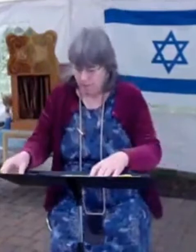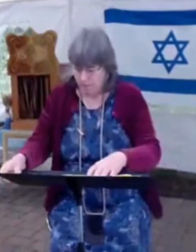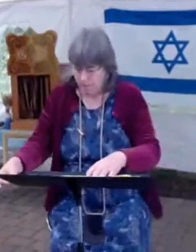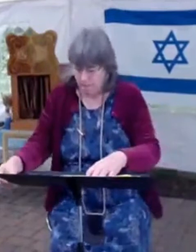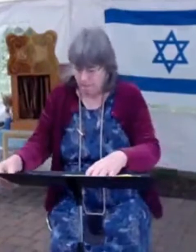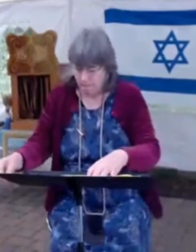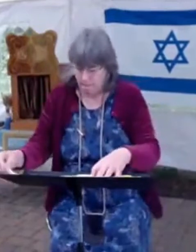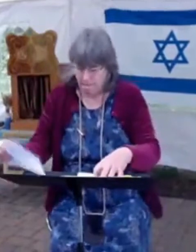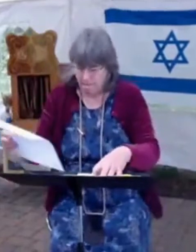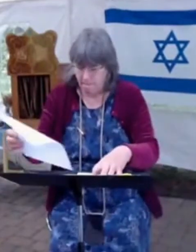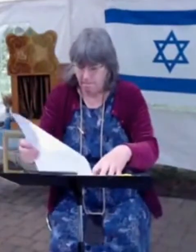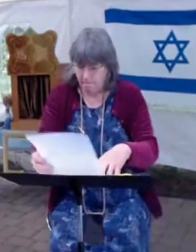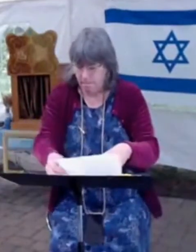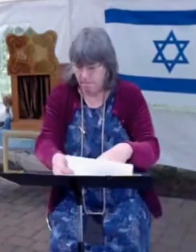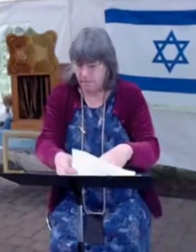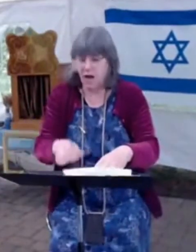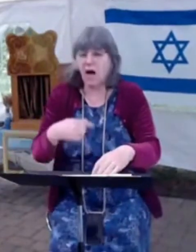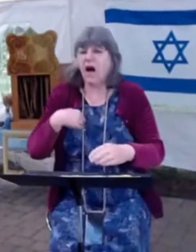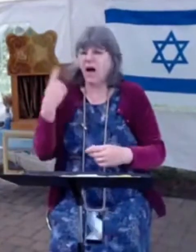You know, I always say